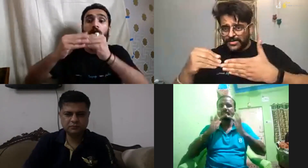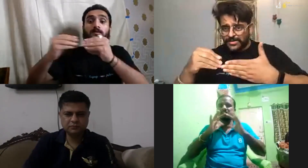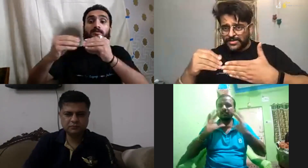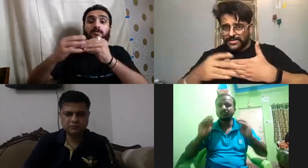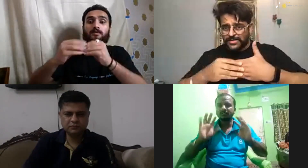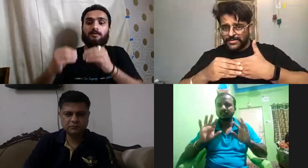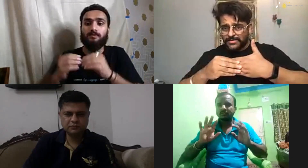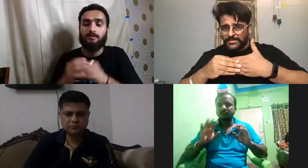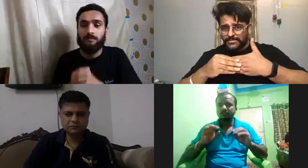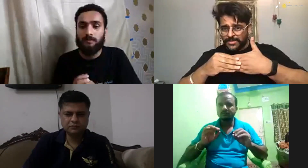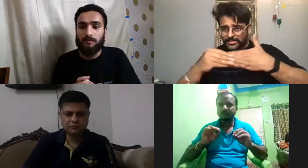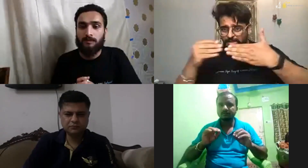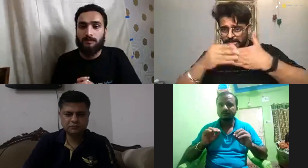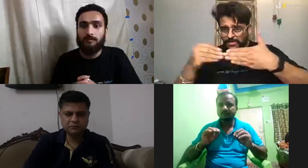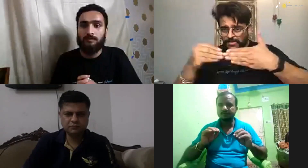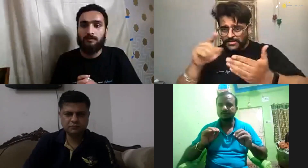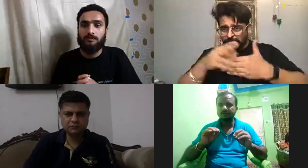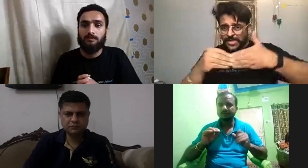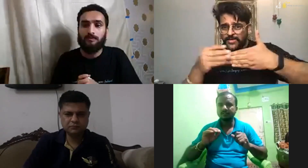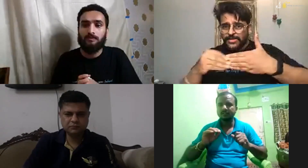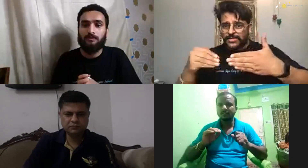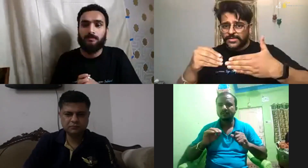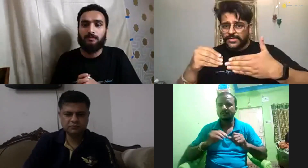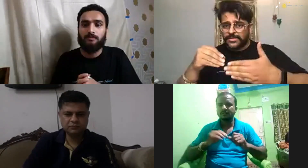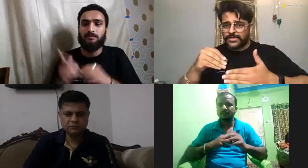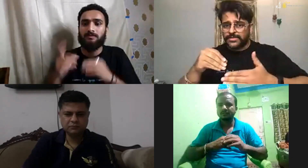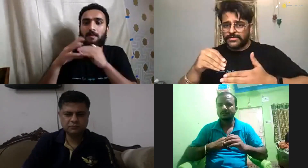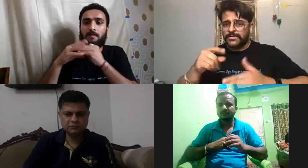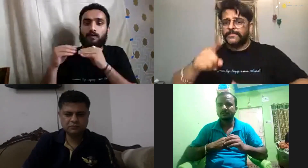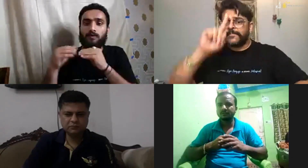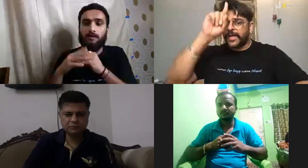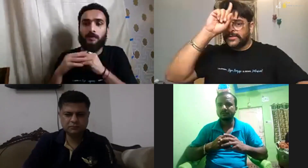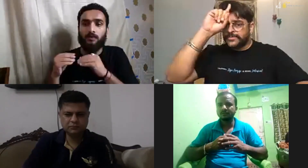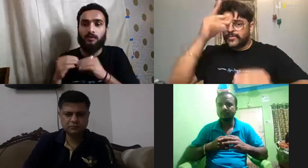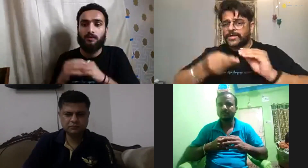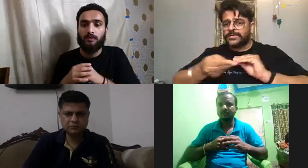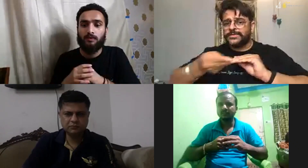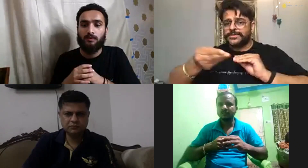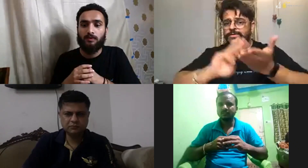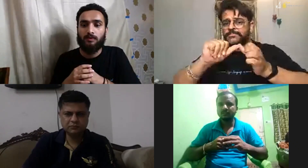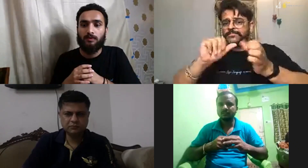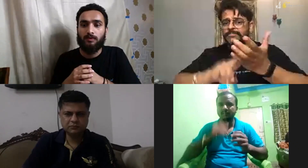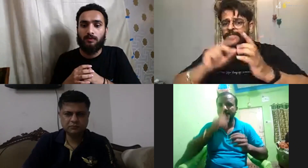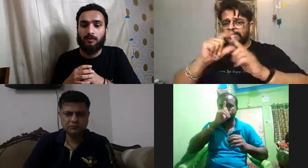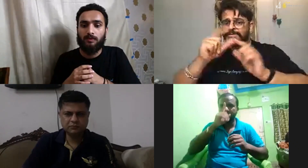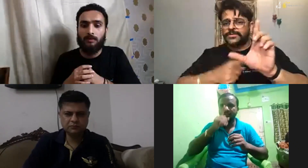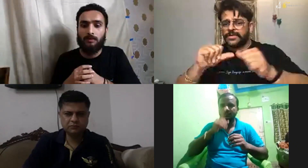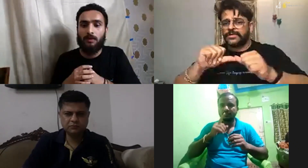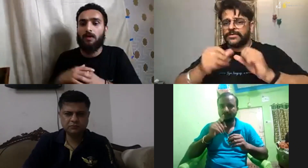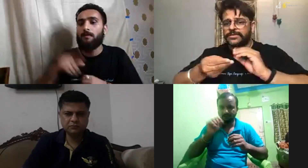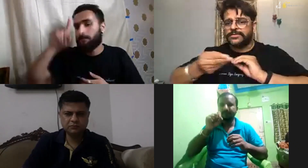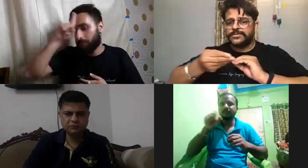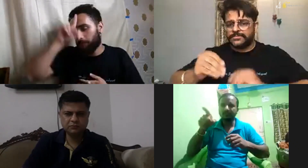It's in Bangalore, right? Sorry, there's an internet issue, I can't see. Bangalore. Okay, Mysore near